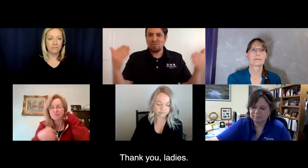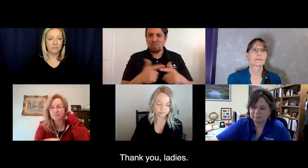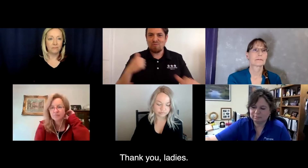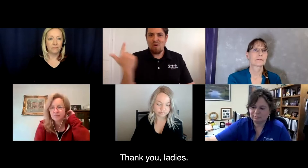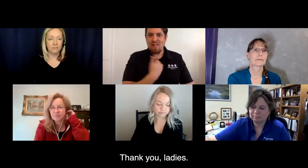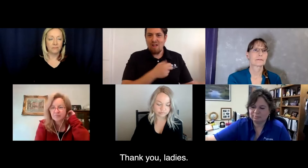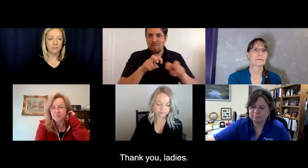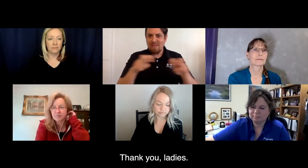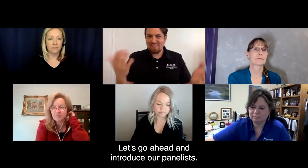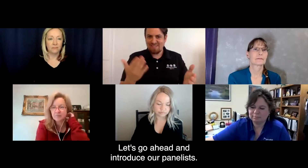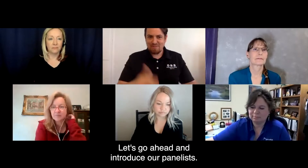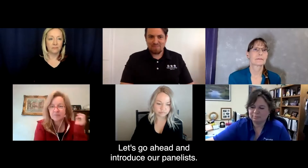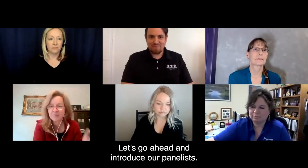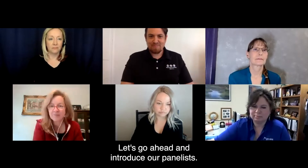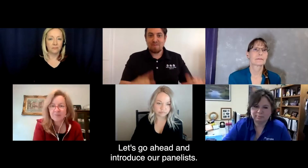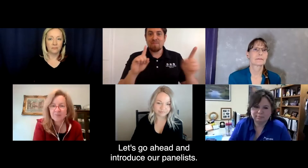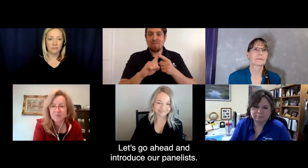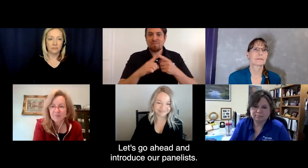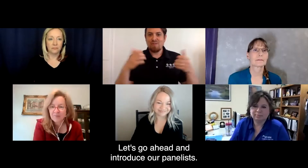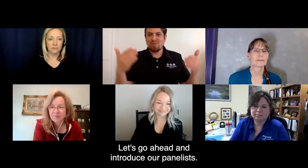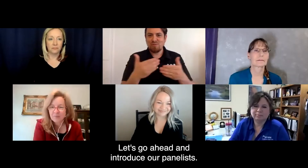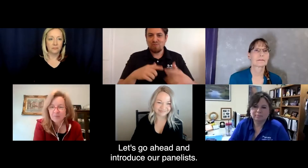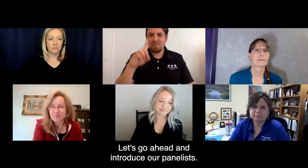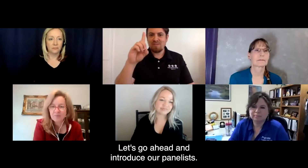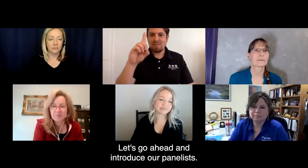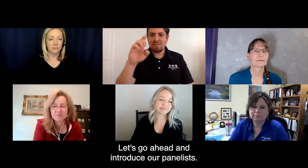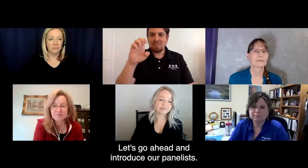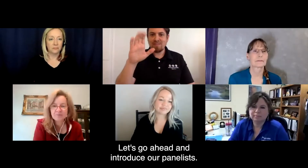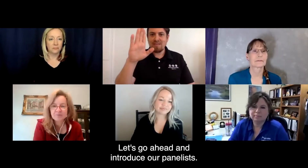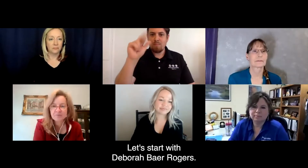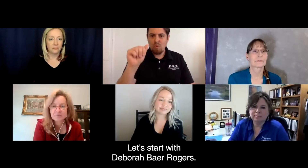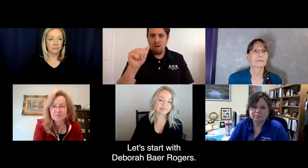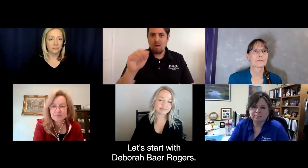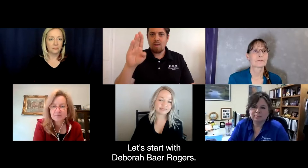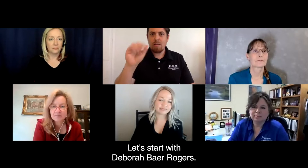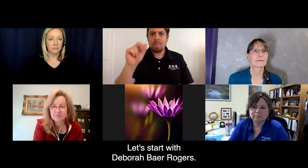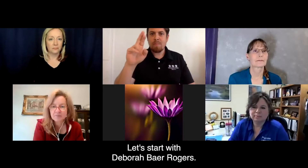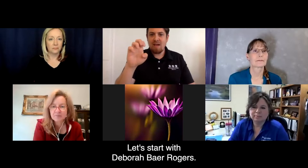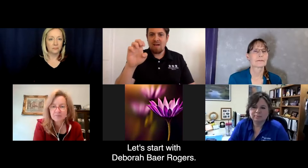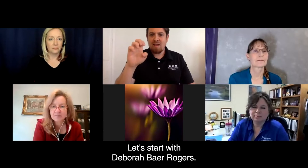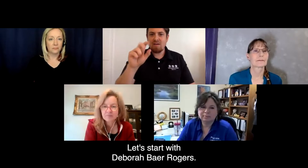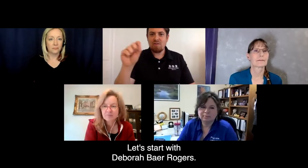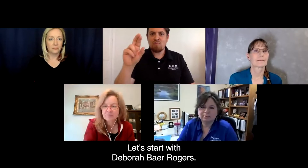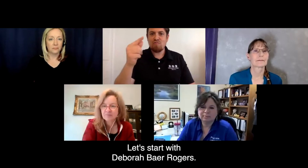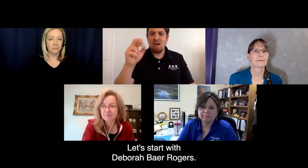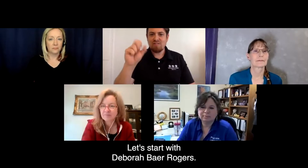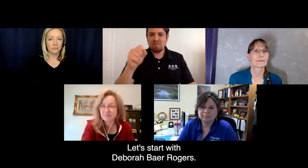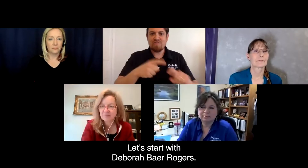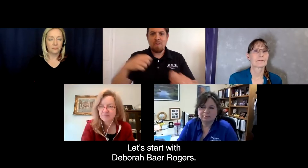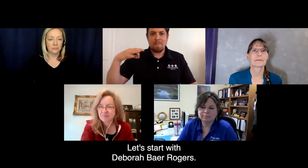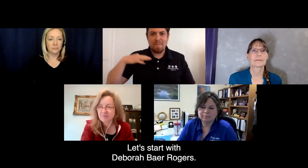Thank you, ladies. Let's go ahead and introduce our panelists. Let's start with Deborah Bear